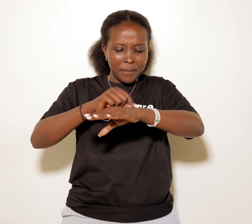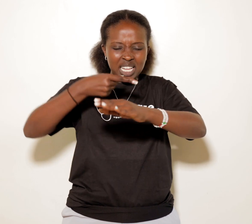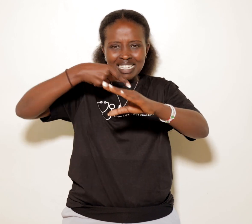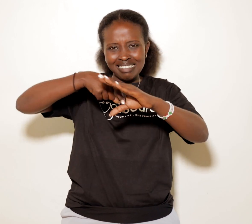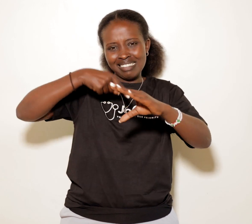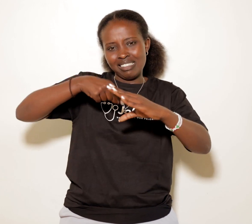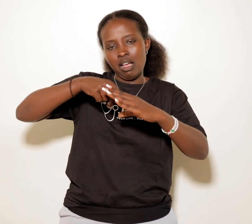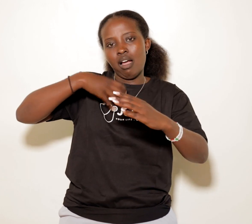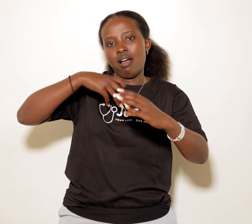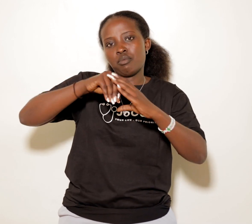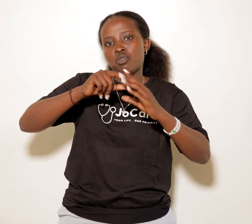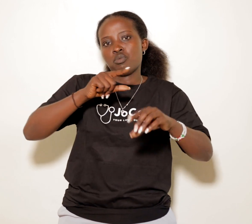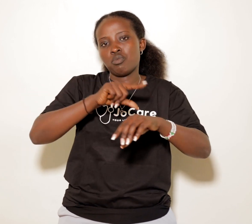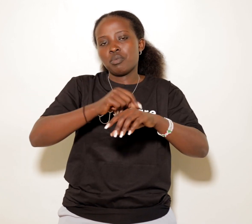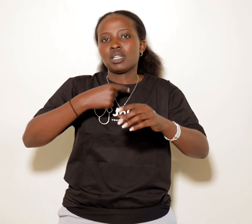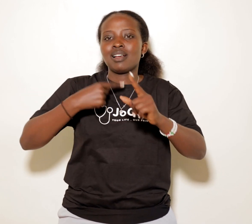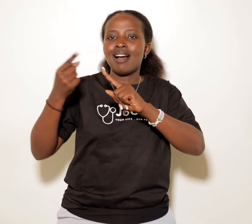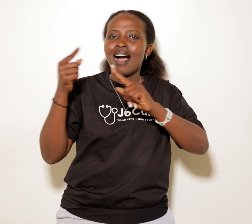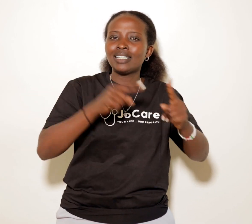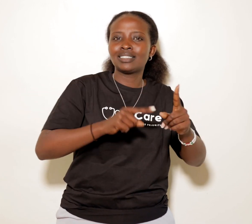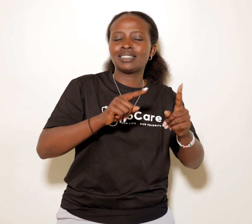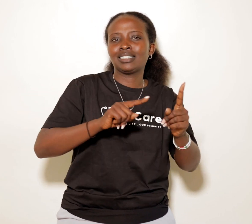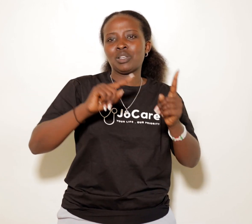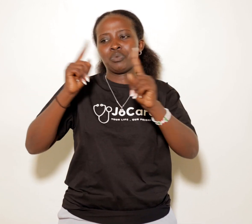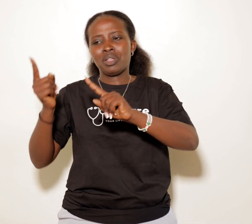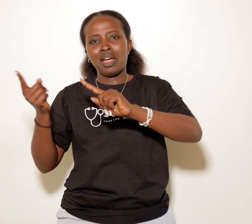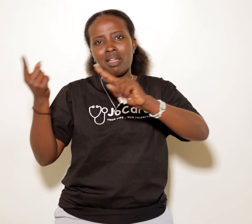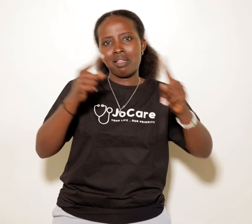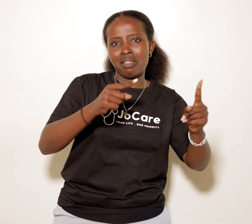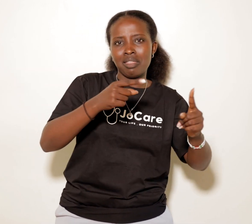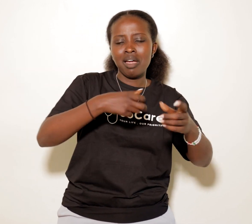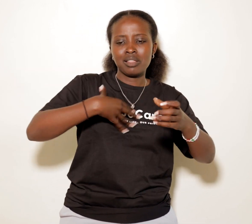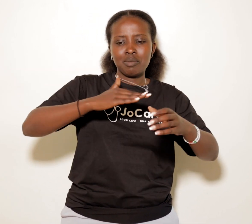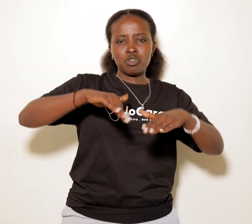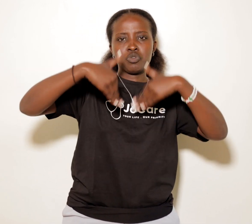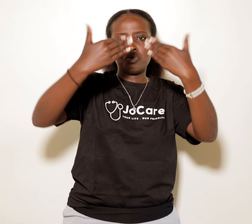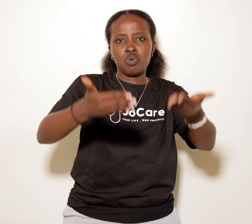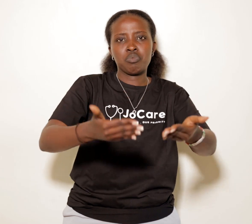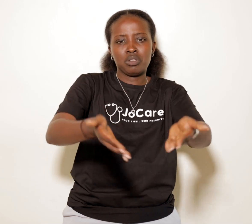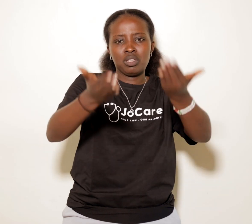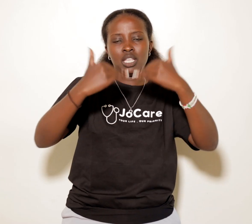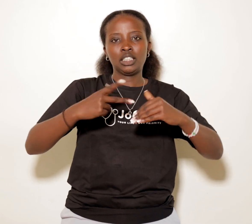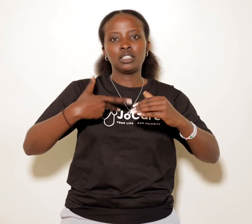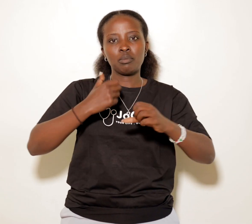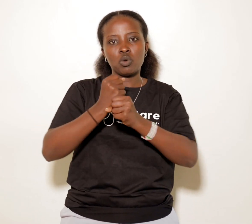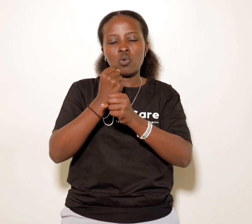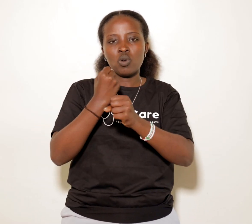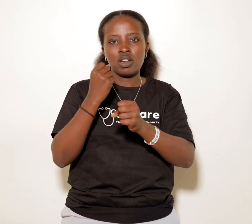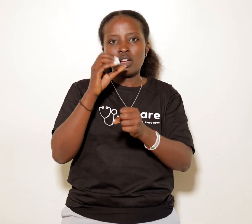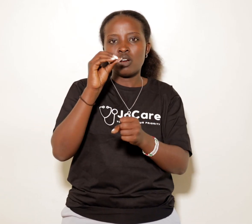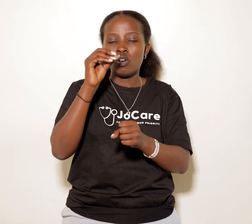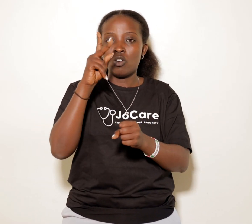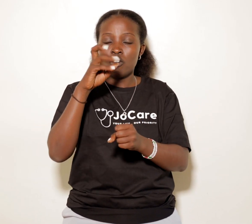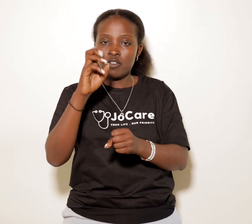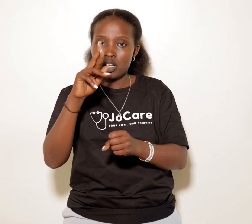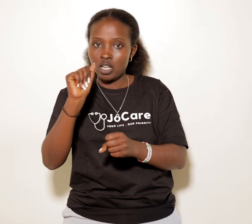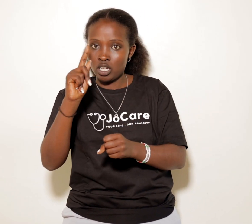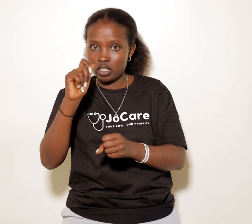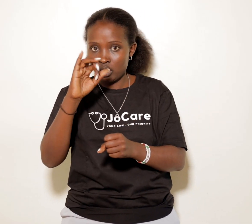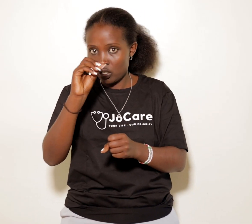what incorporates after that, what comes back, what comes out after all those relations that they have. And we are going